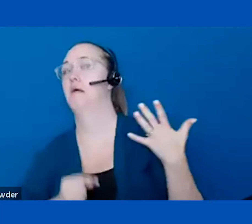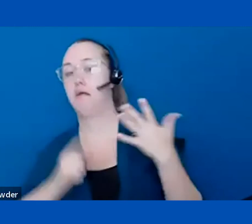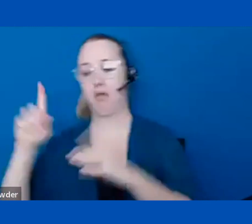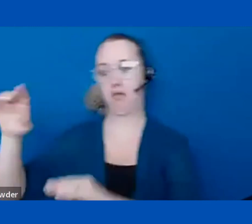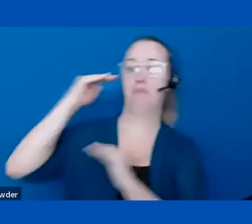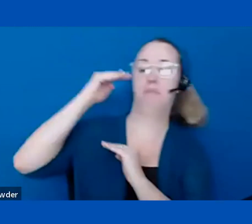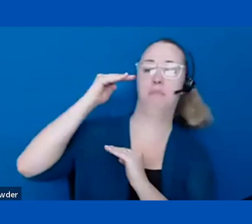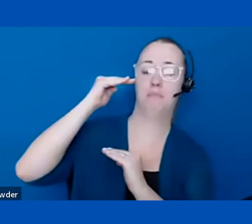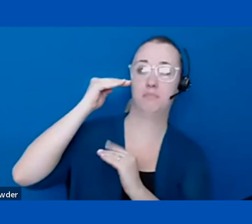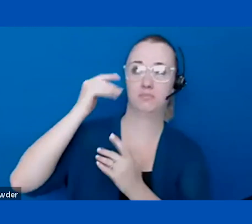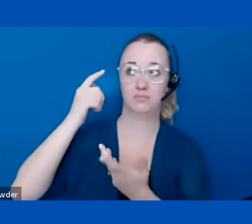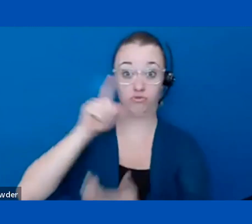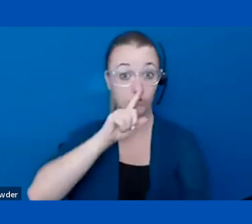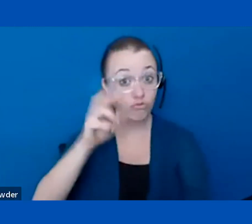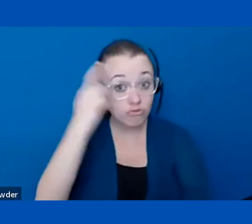just because